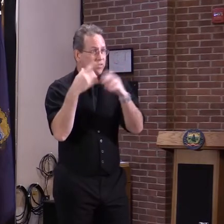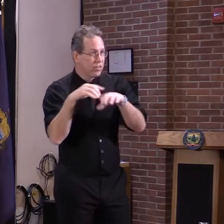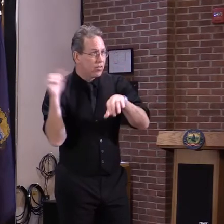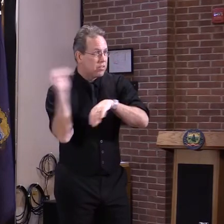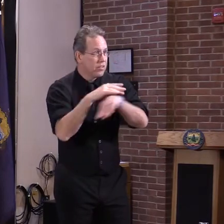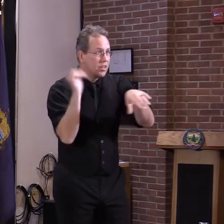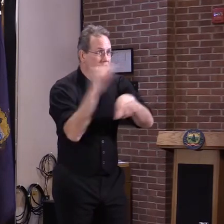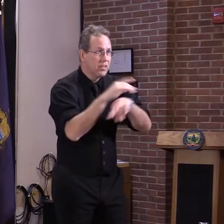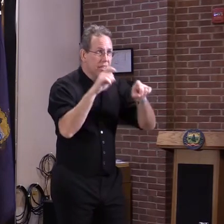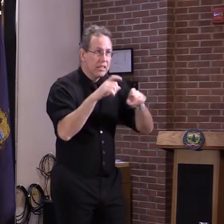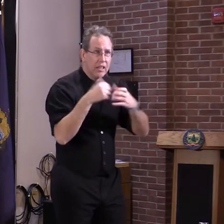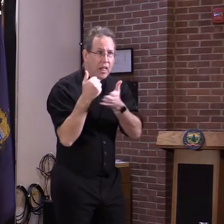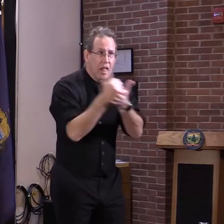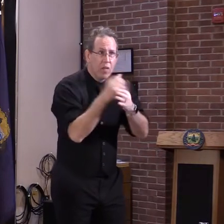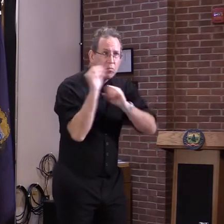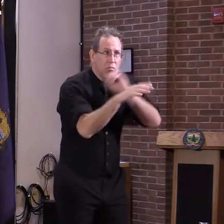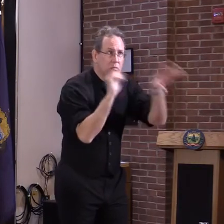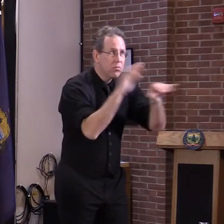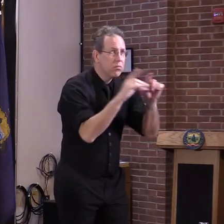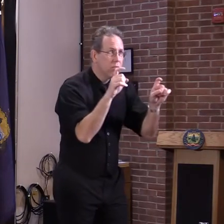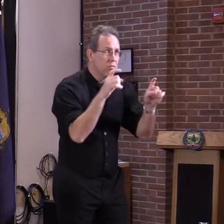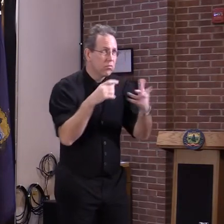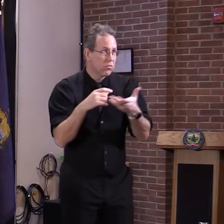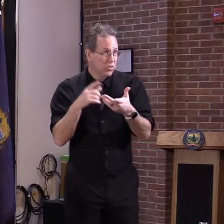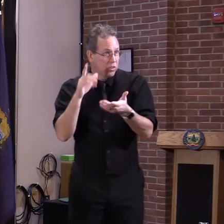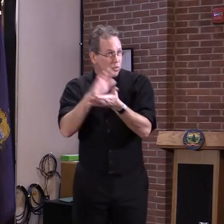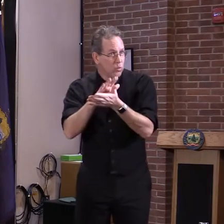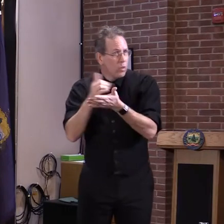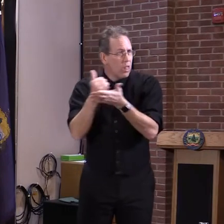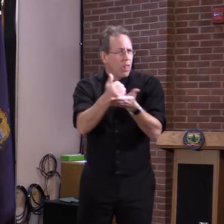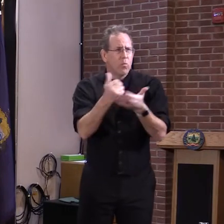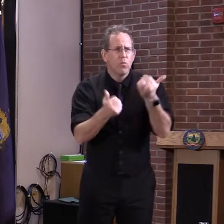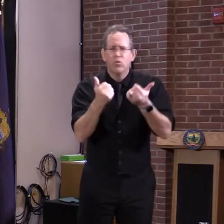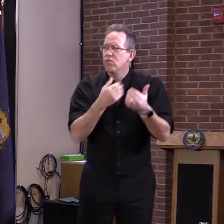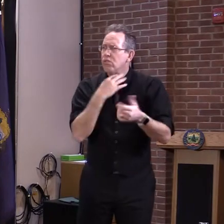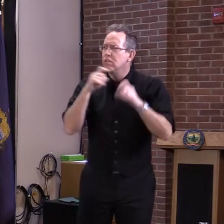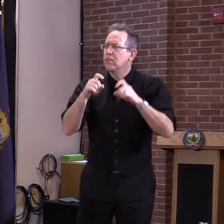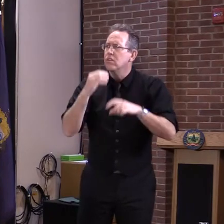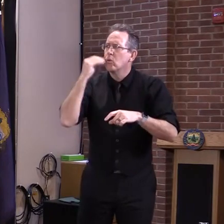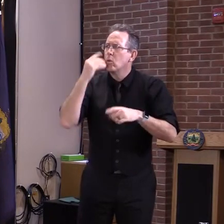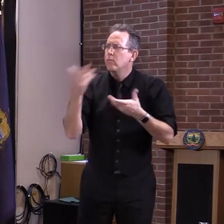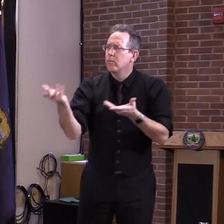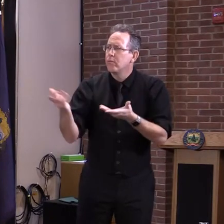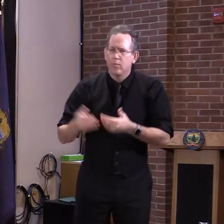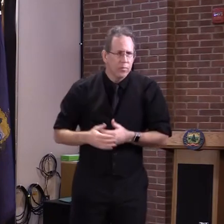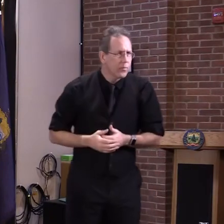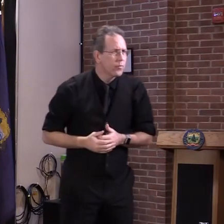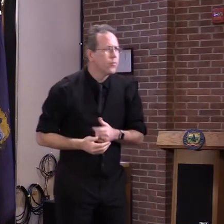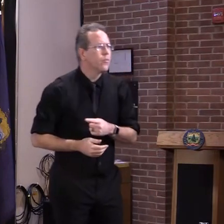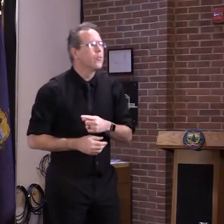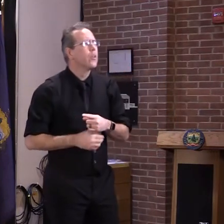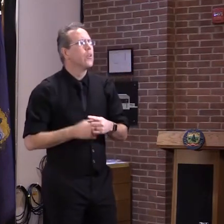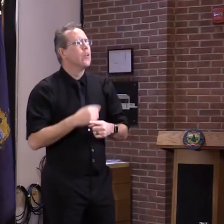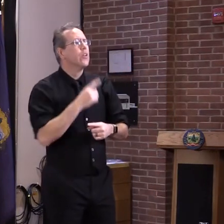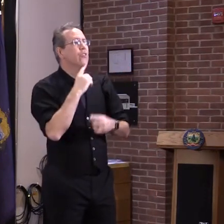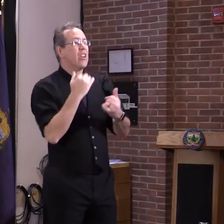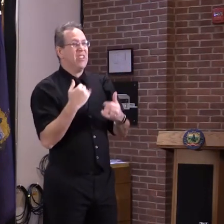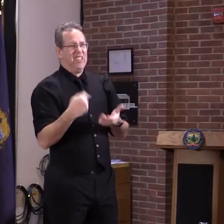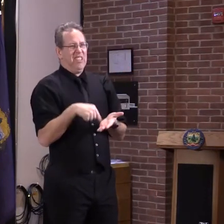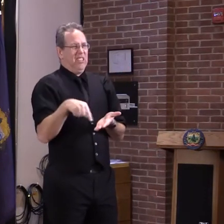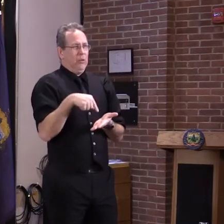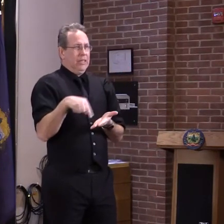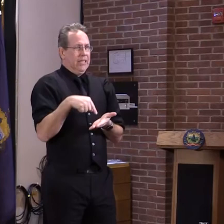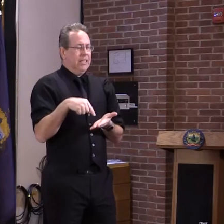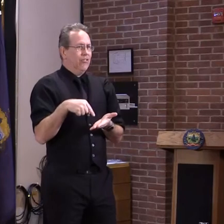resources at independent schools? Hi, Andrew. I think at this point, especially this week, we're seeing the